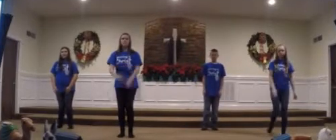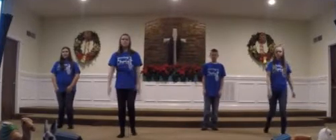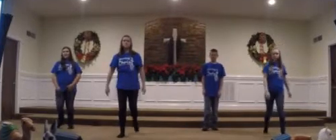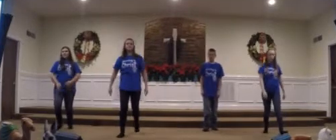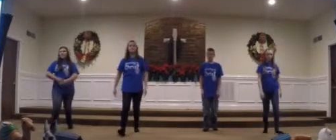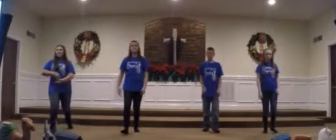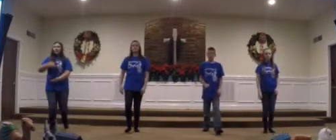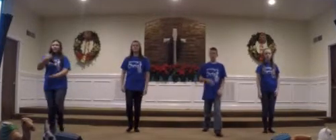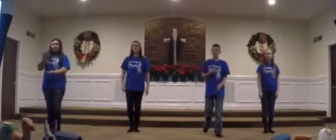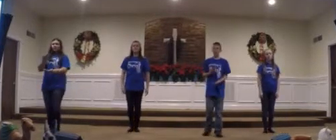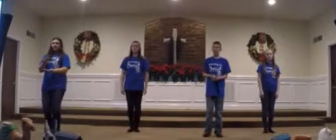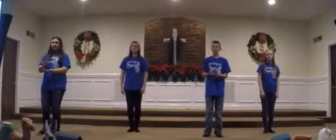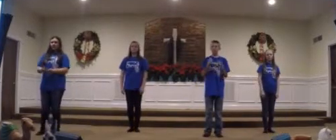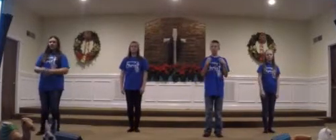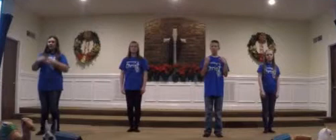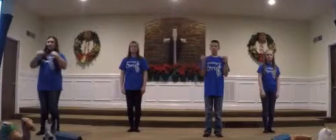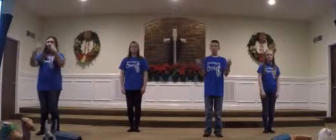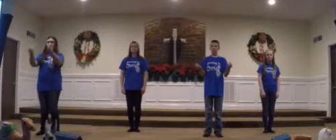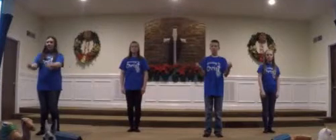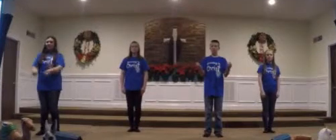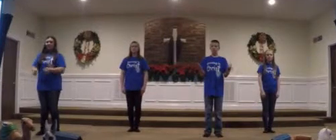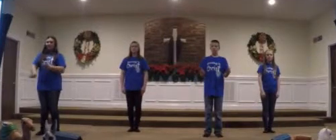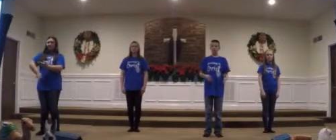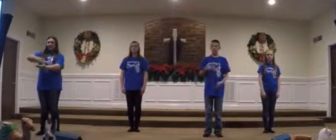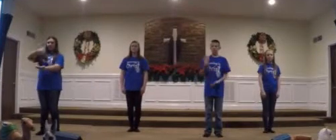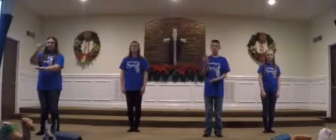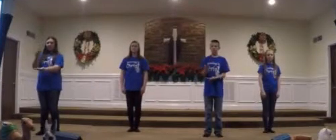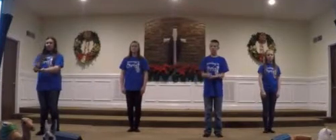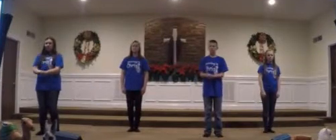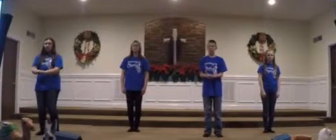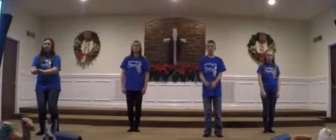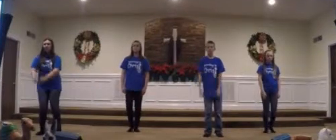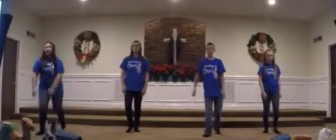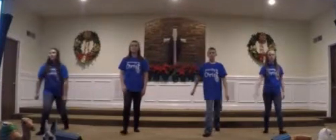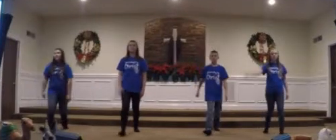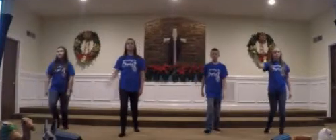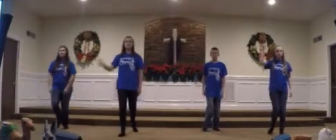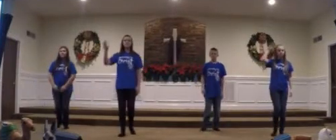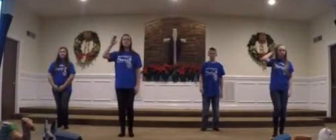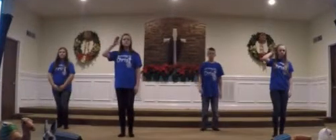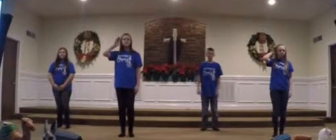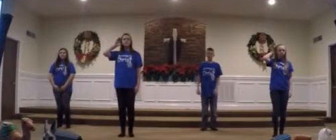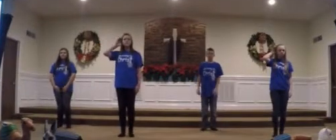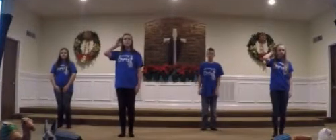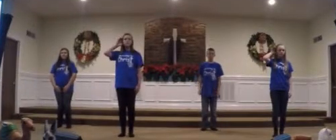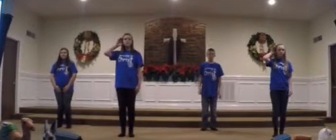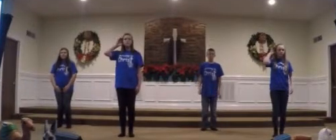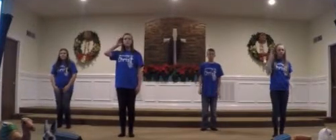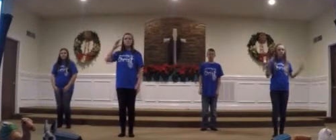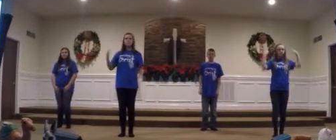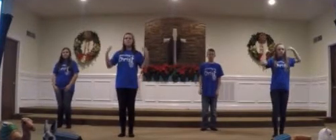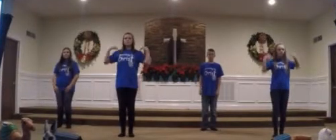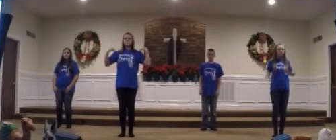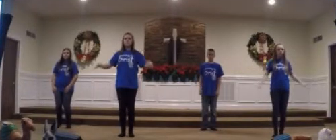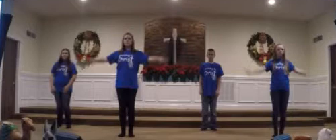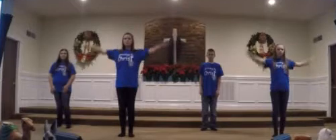Born to hear the second birth Born to hear the angels